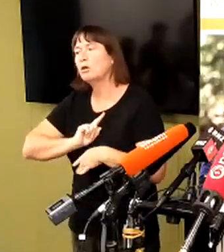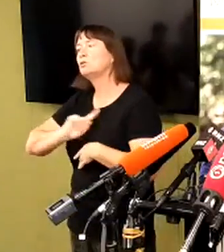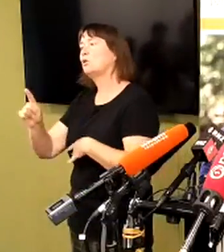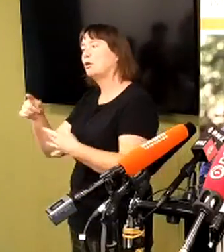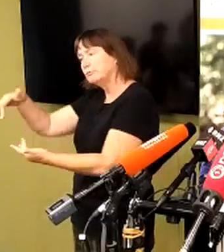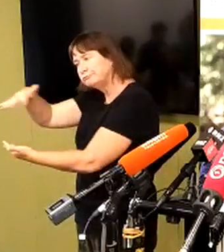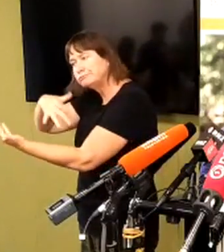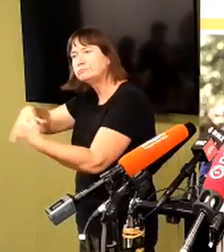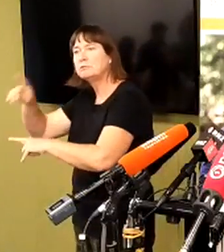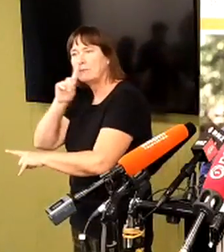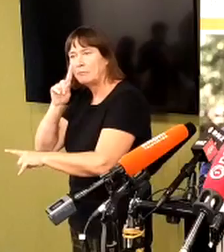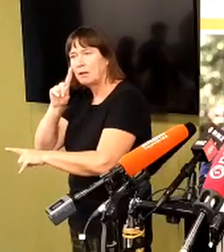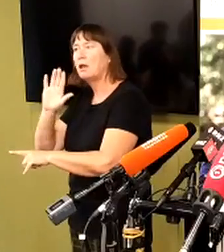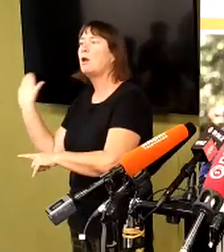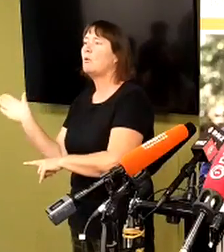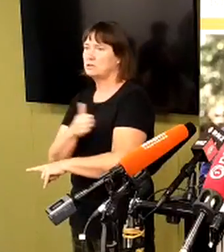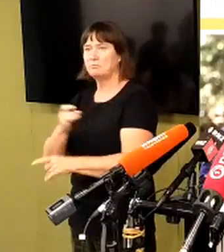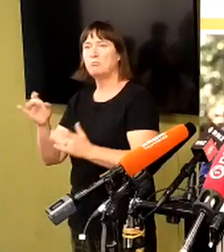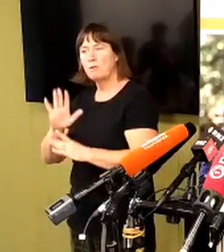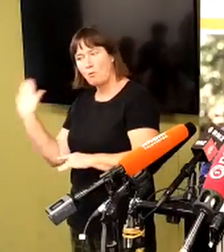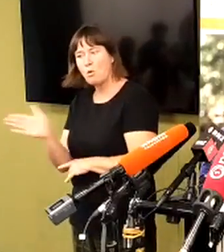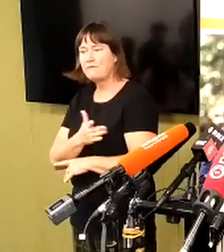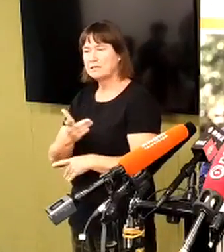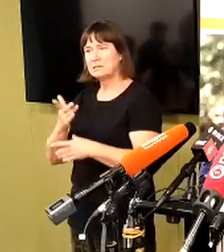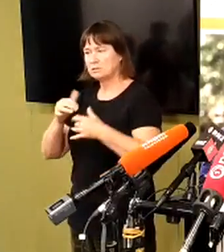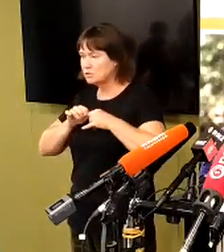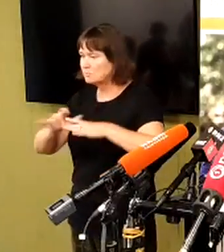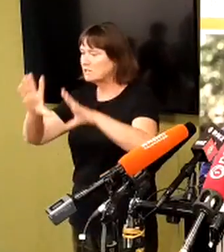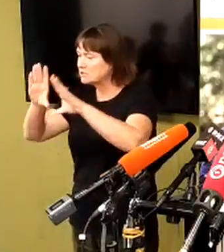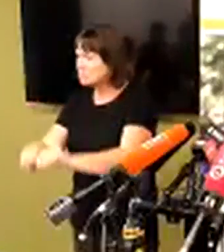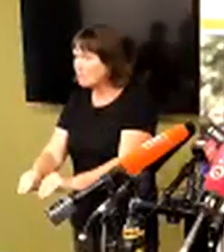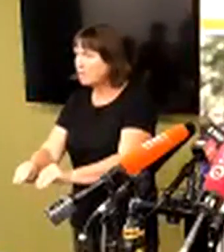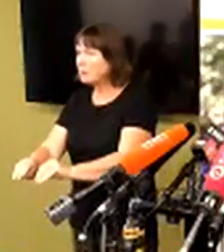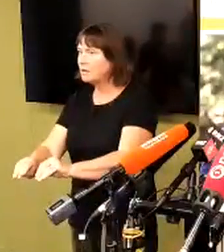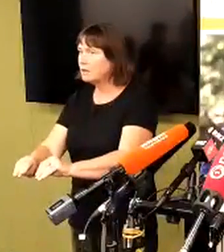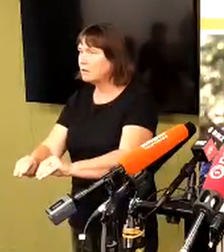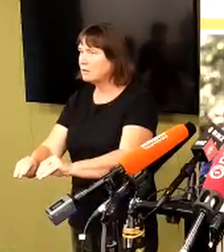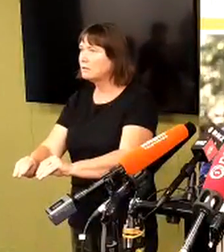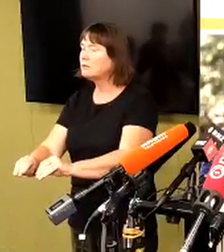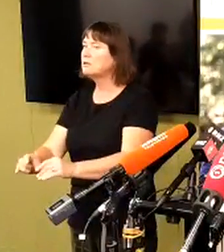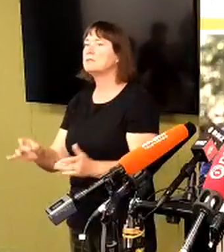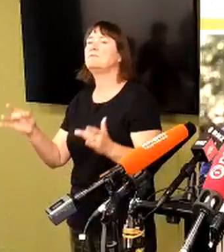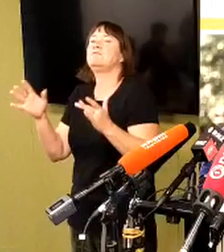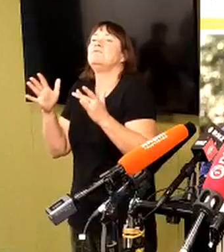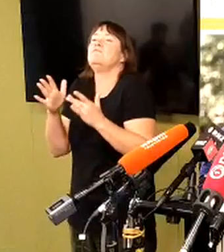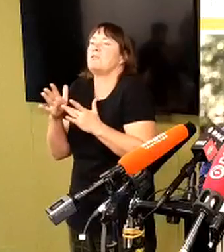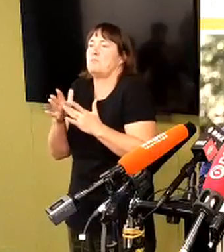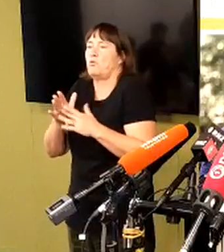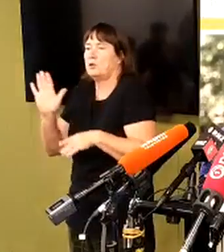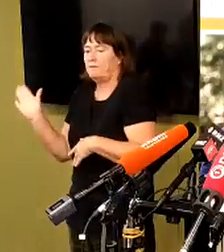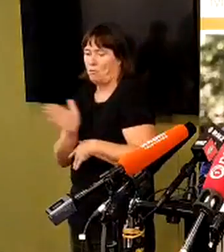role to play in stopping further spread, and I need to emphasise how critical this is to New Zealand's overall COVID-19